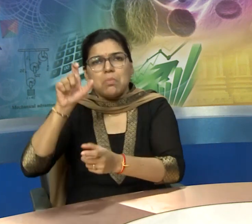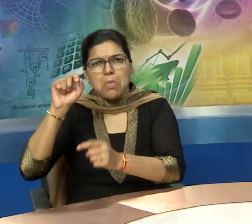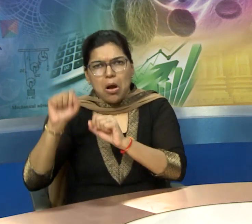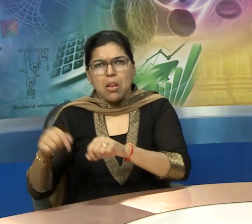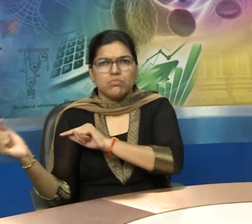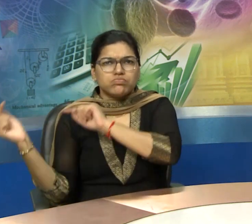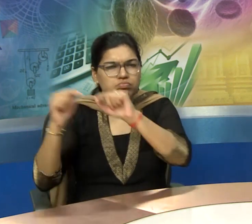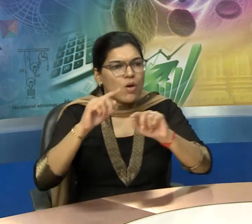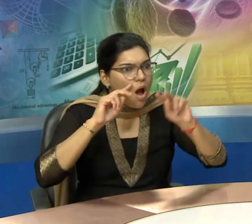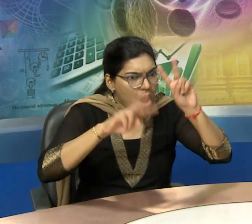and